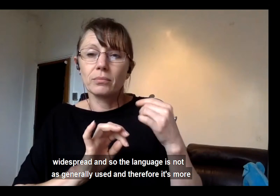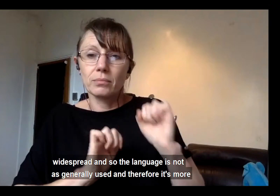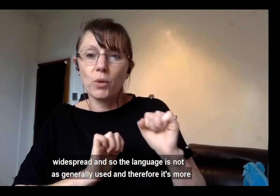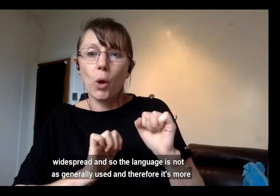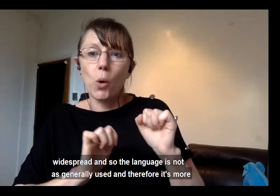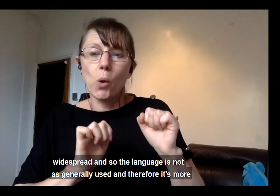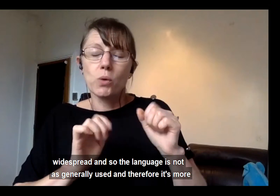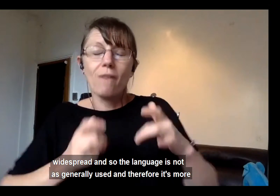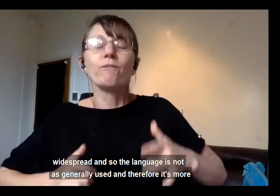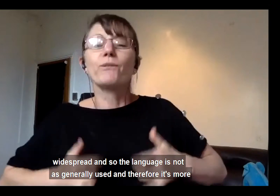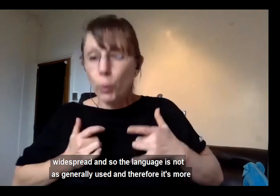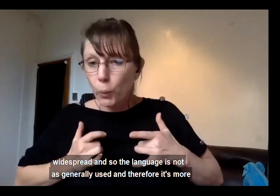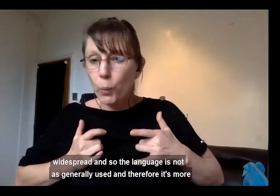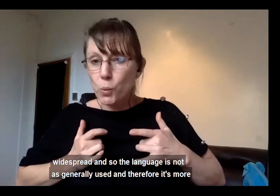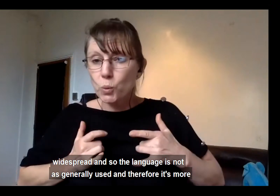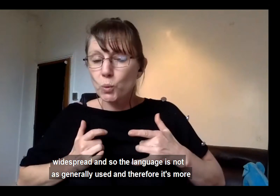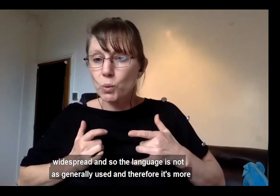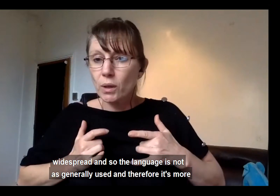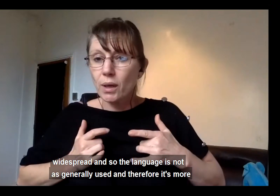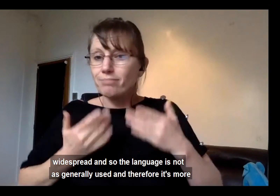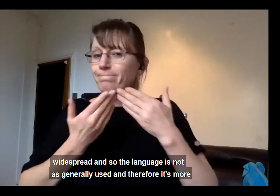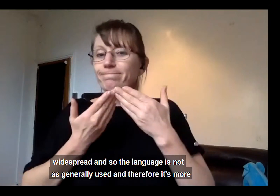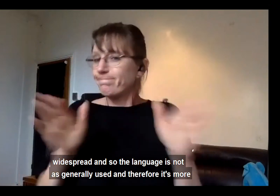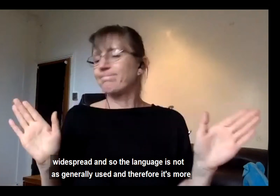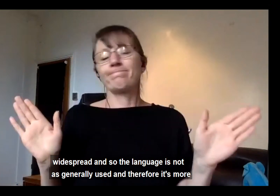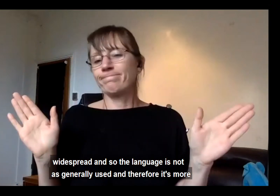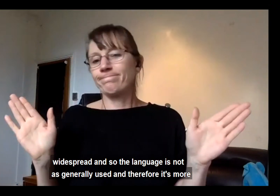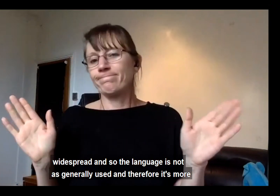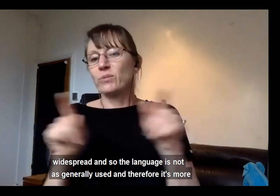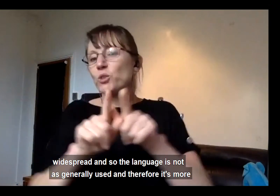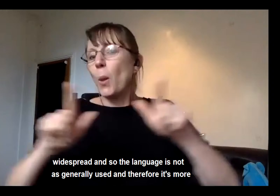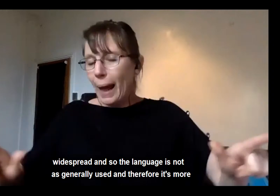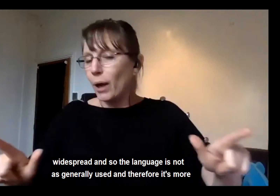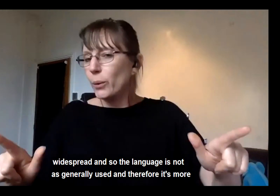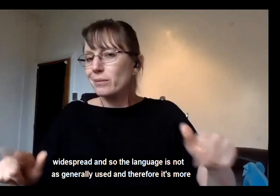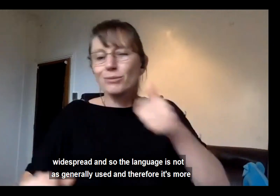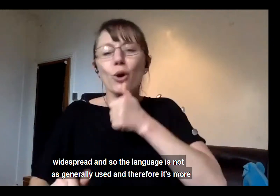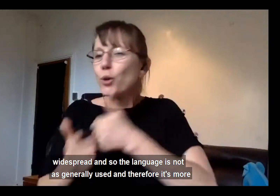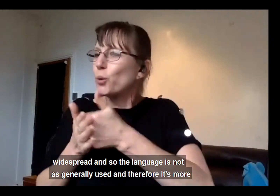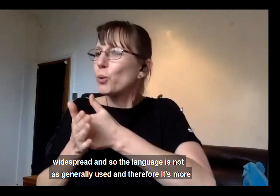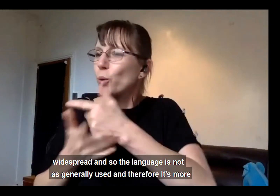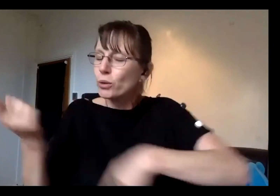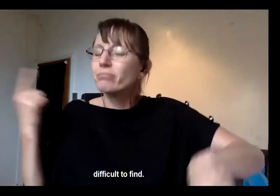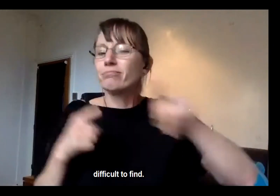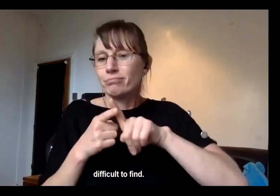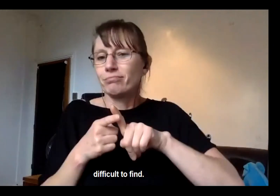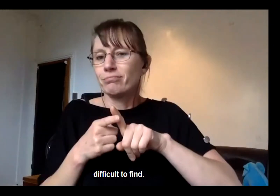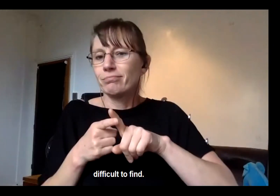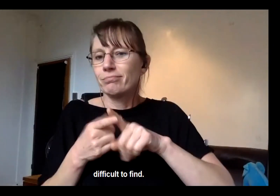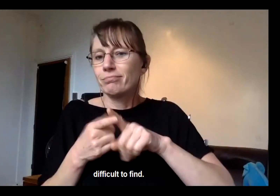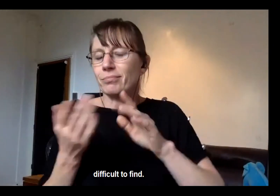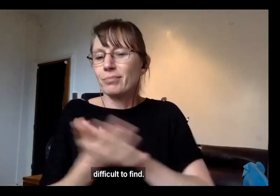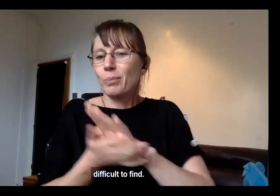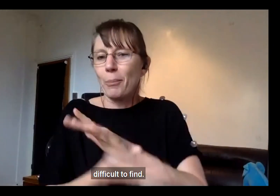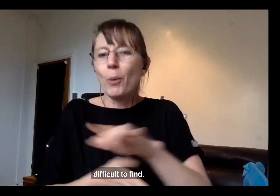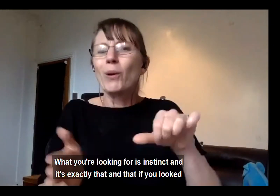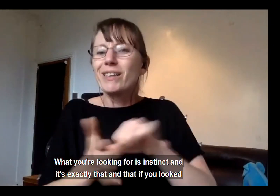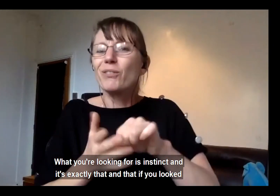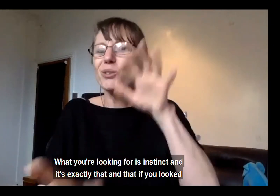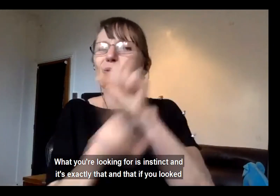concepts were less widespread, and so the language is not as generally used, and therefore it's more difficult to